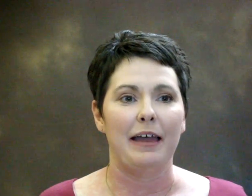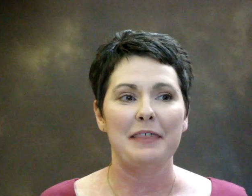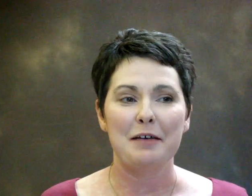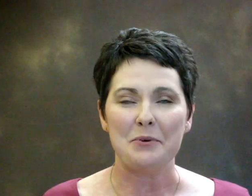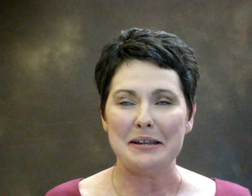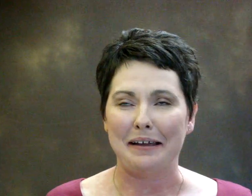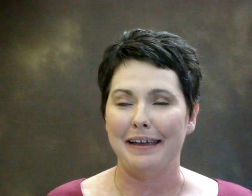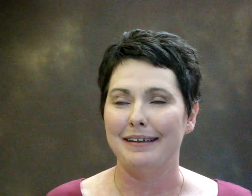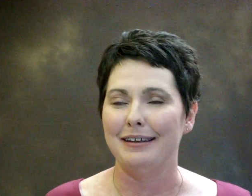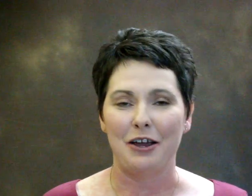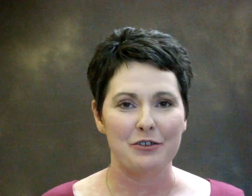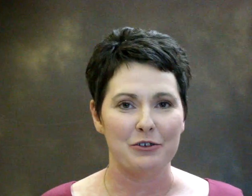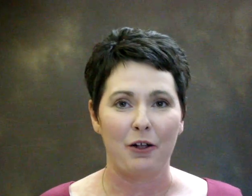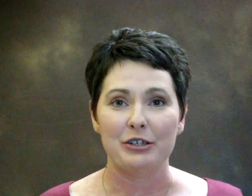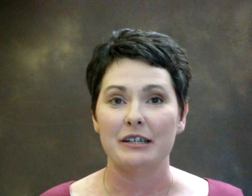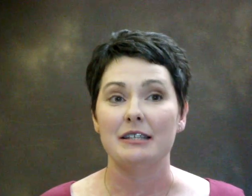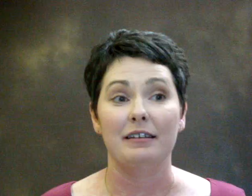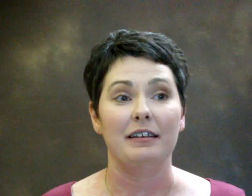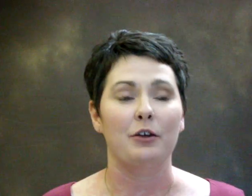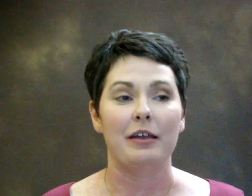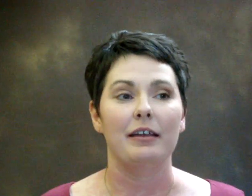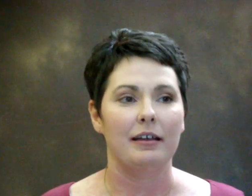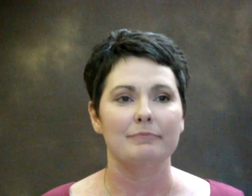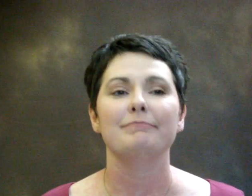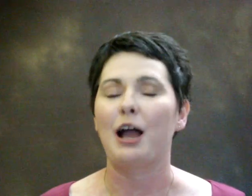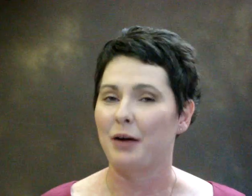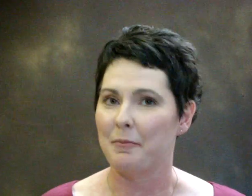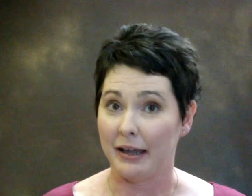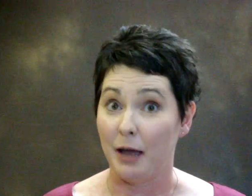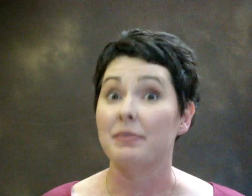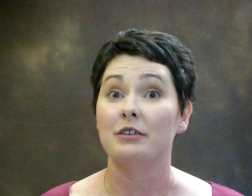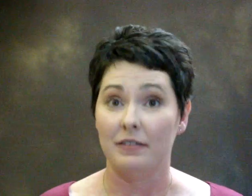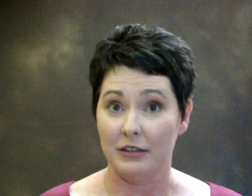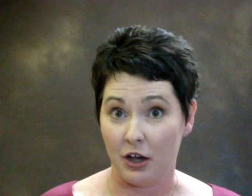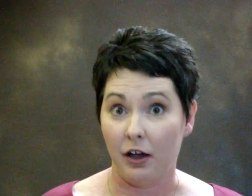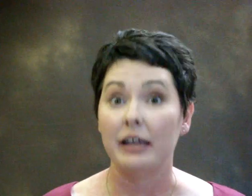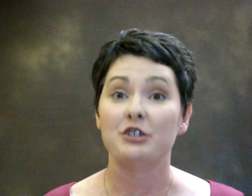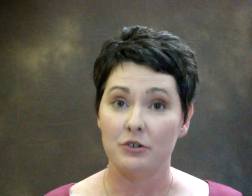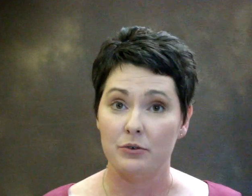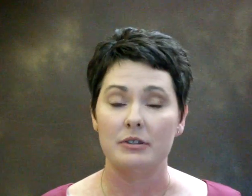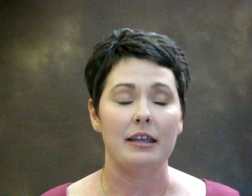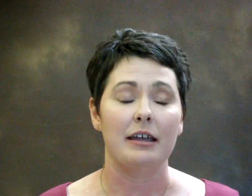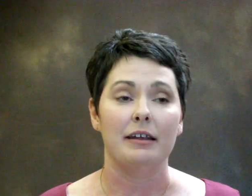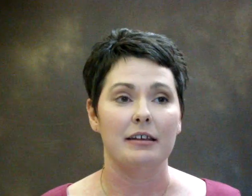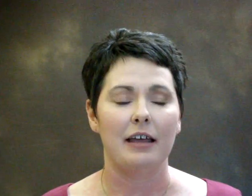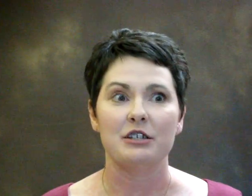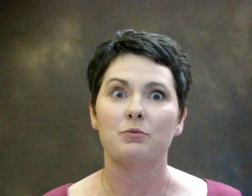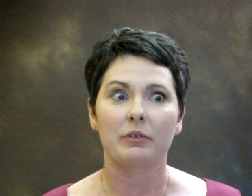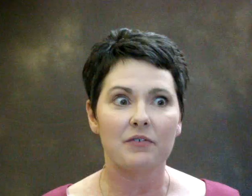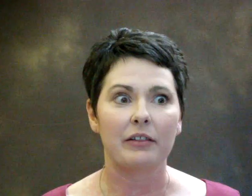At that point, I talked to the neurologist. You know, I brought back up the jaw issues, and I just really felt like